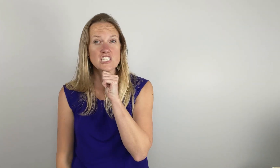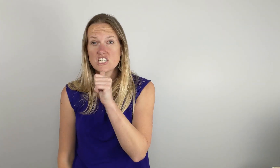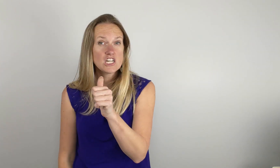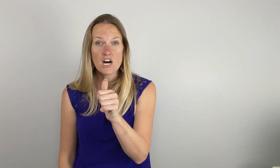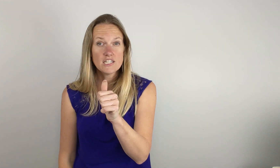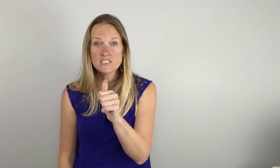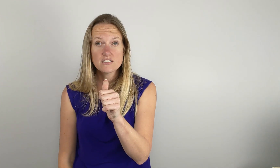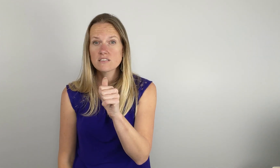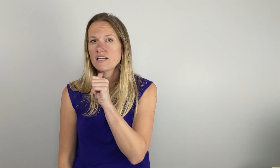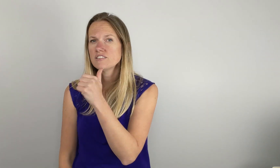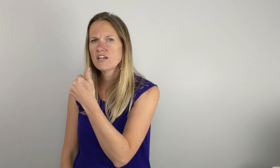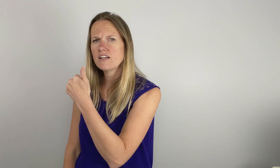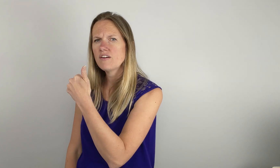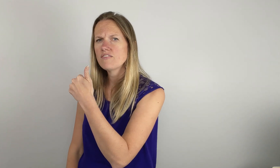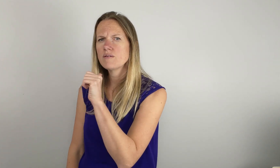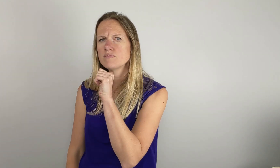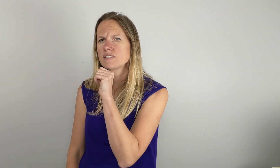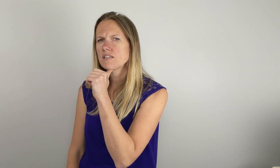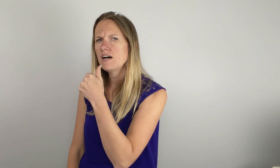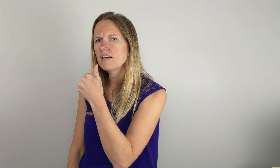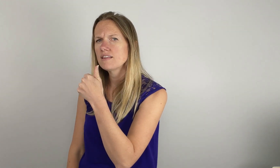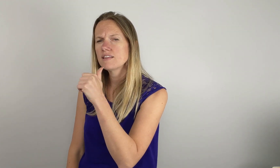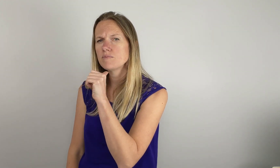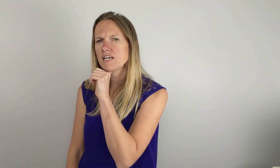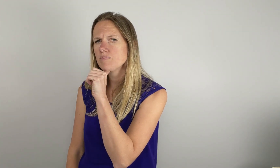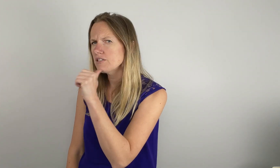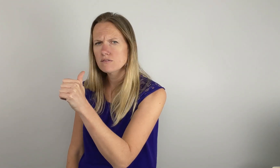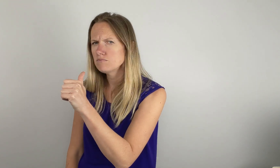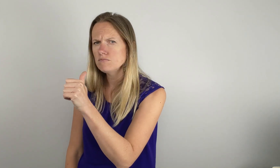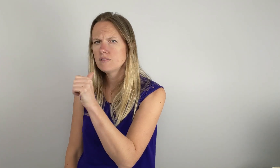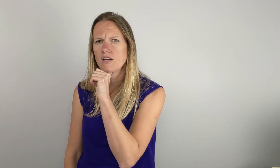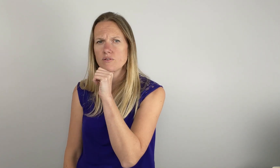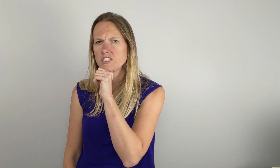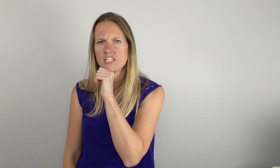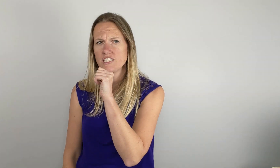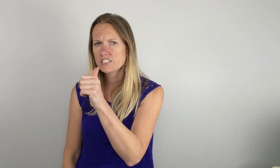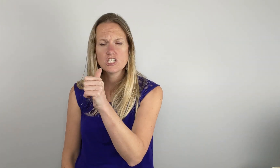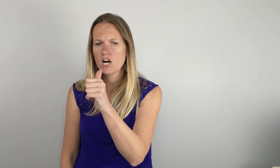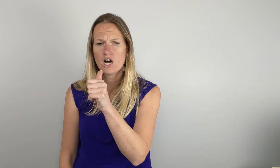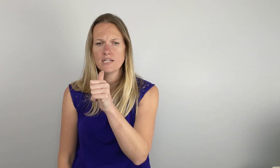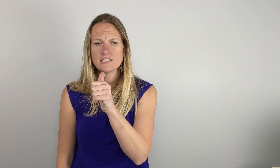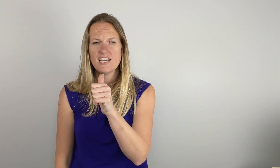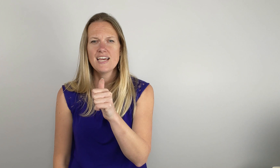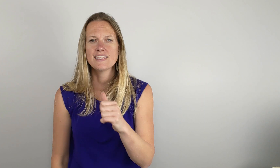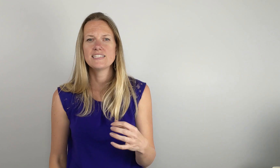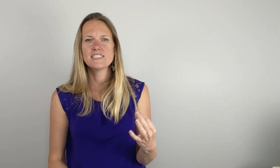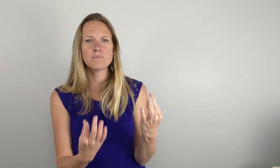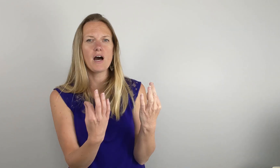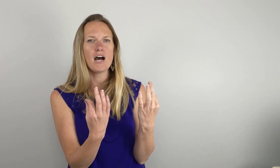did not, okay? So you kind of have thumbs up, and you out from your chin, did not. And then